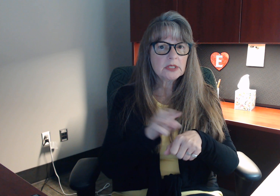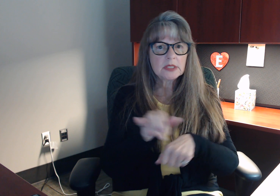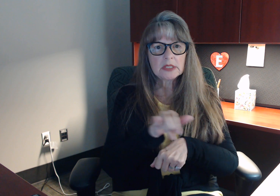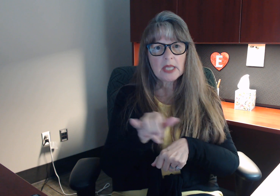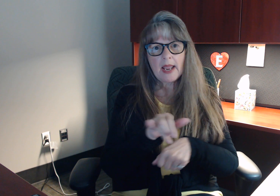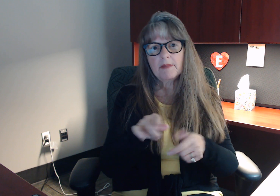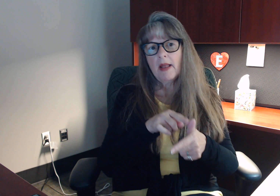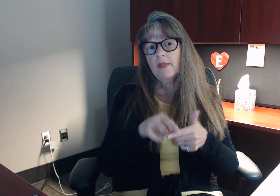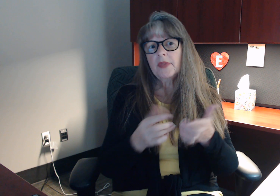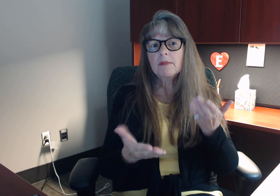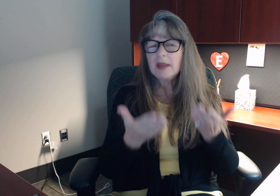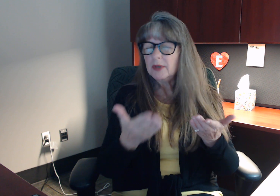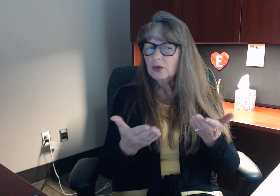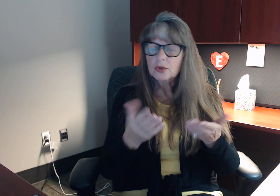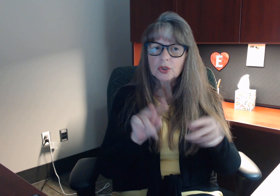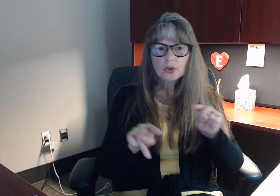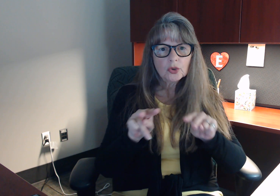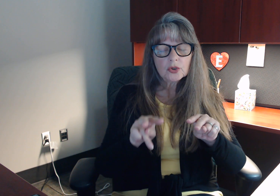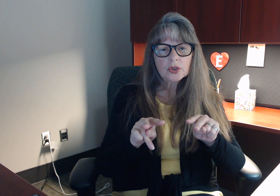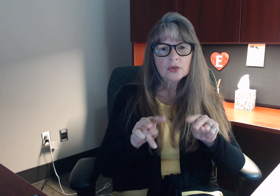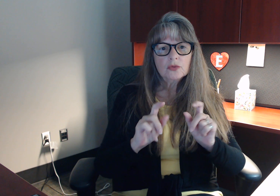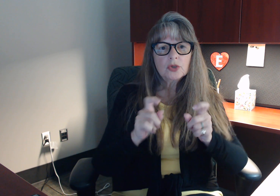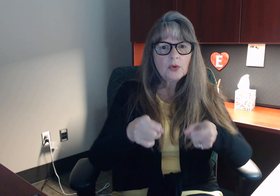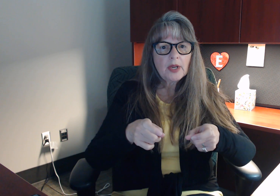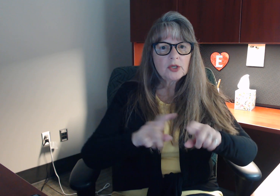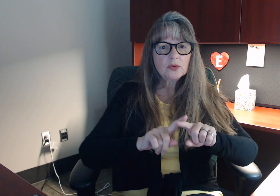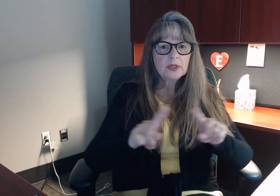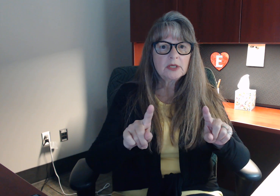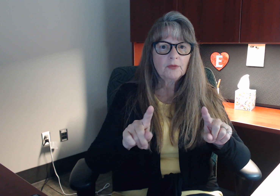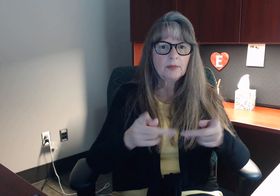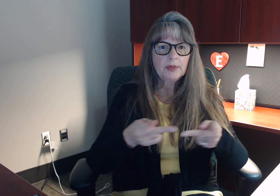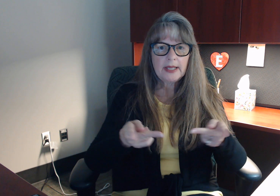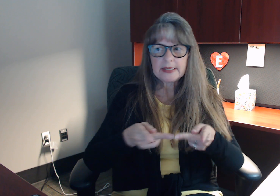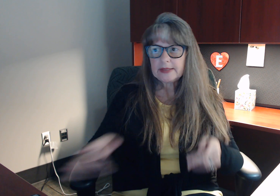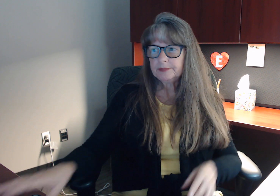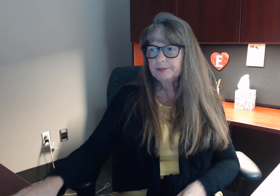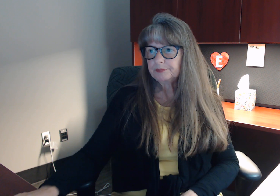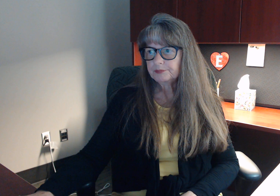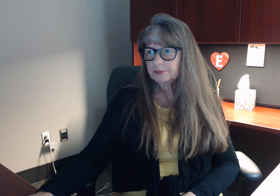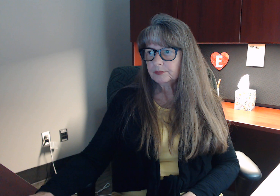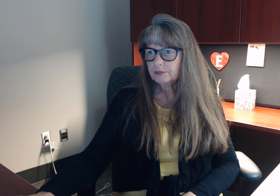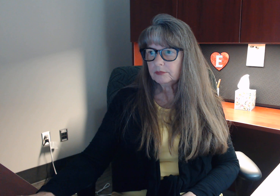the same, then maybe you should look to donate to a different place.